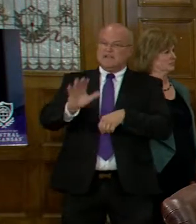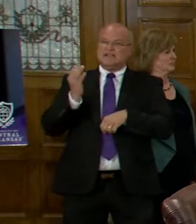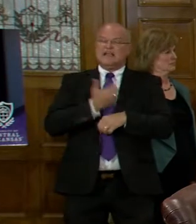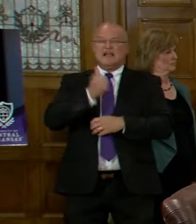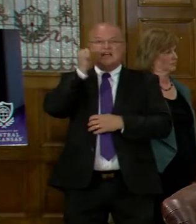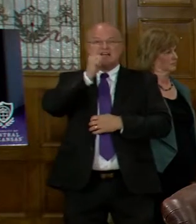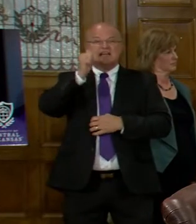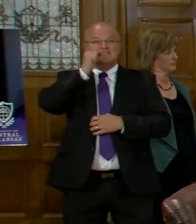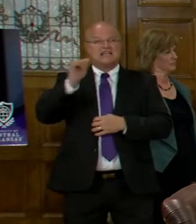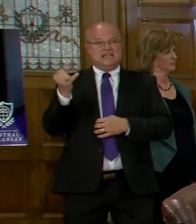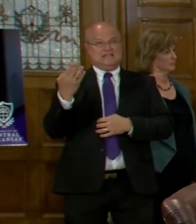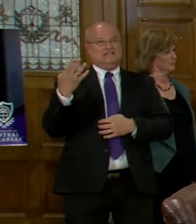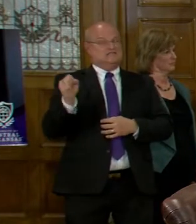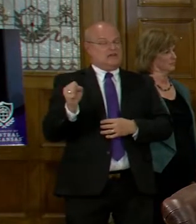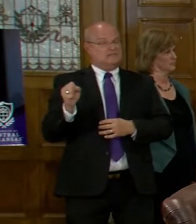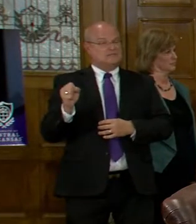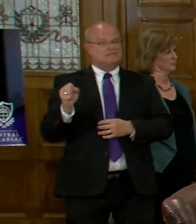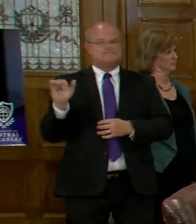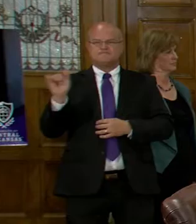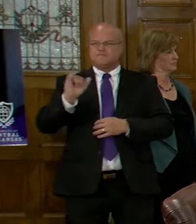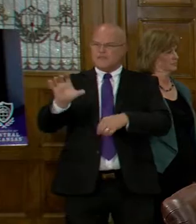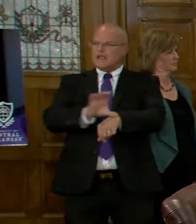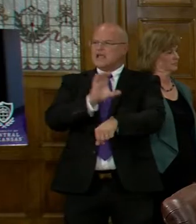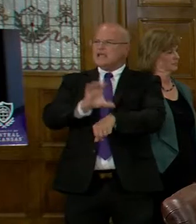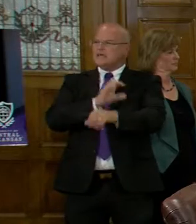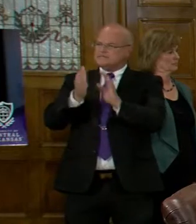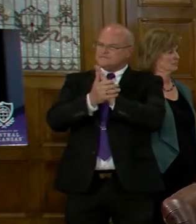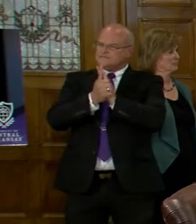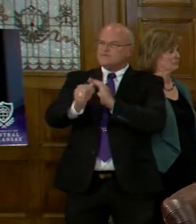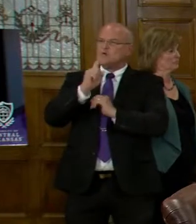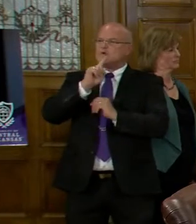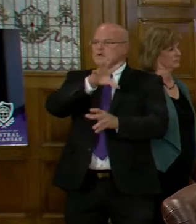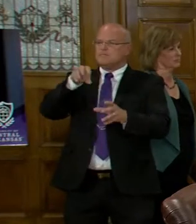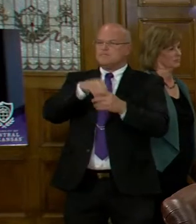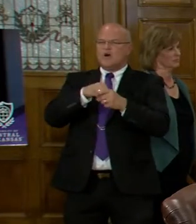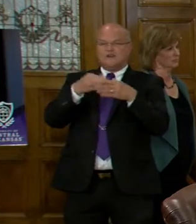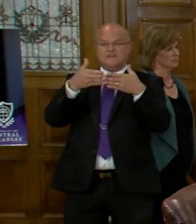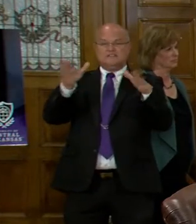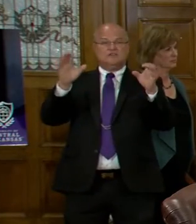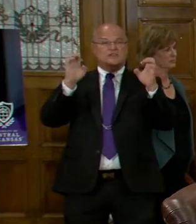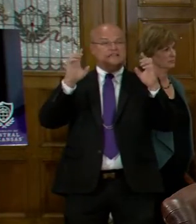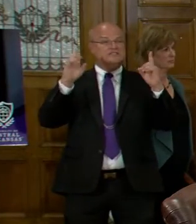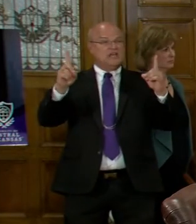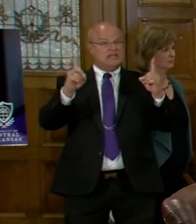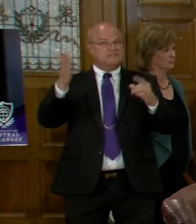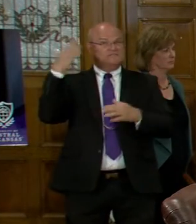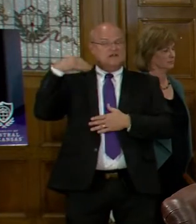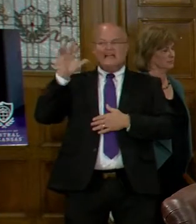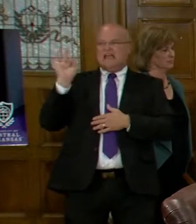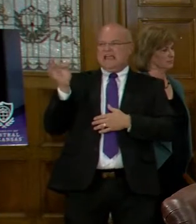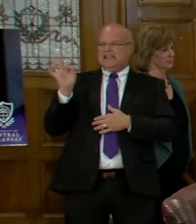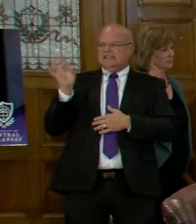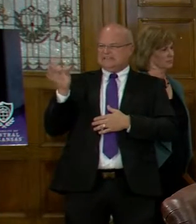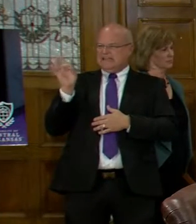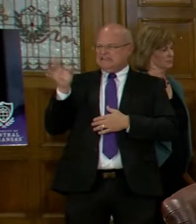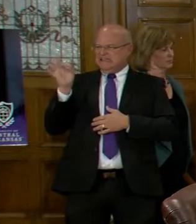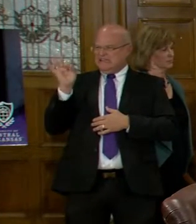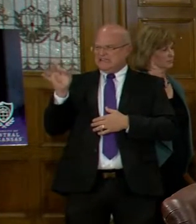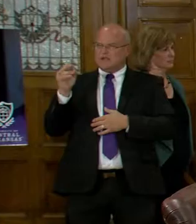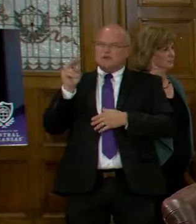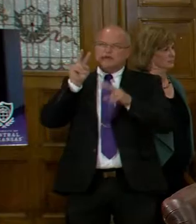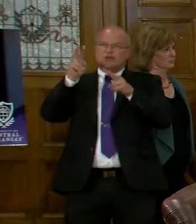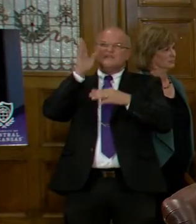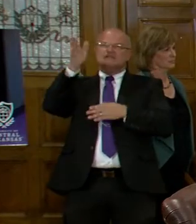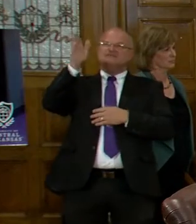daily jobs. And just as computer competencies were very much a part of the general education curriculum back in the 80s and 90s, as we look to